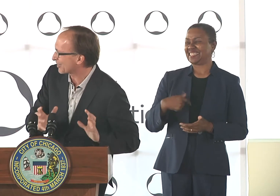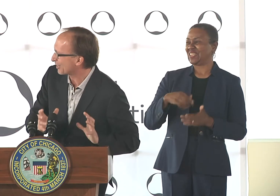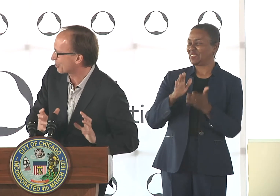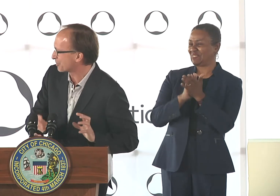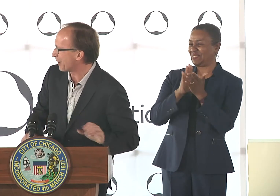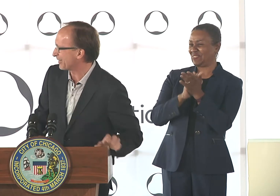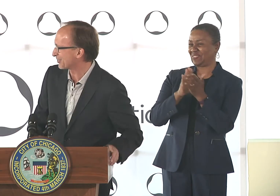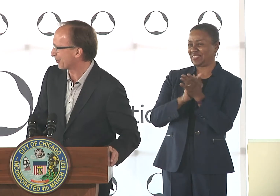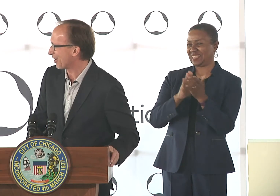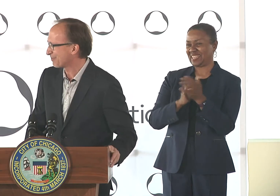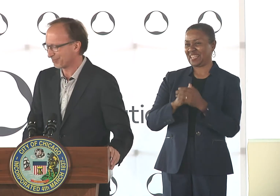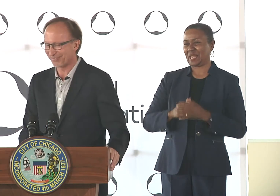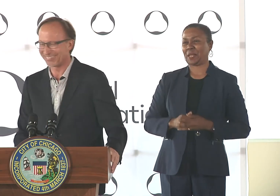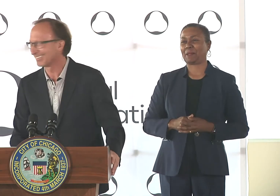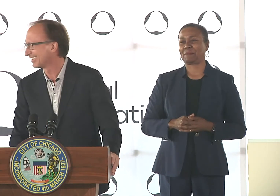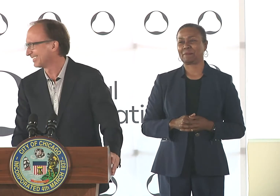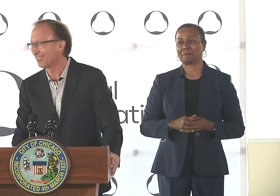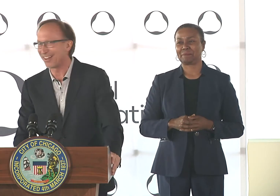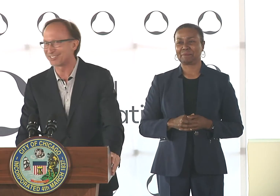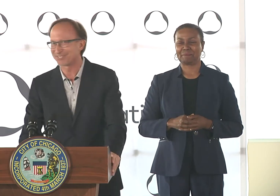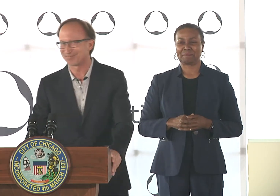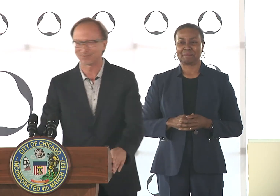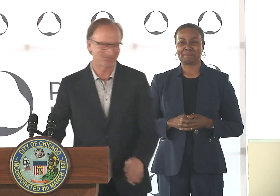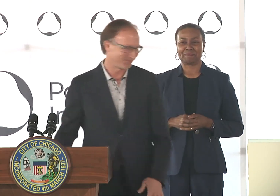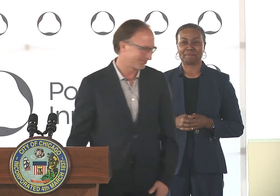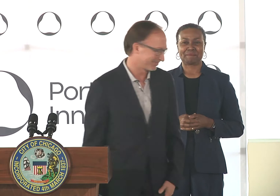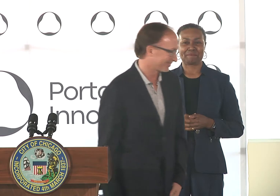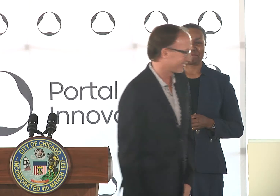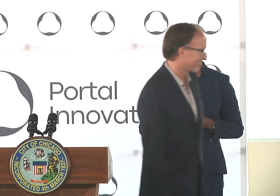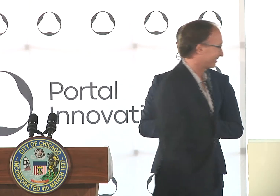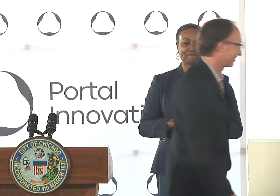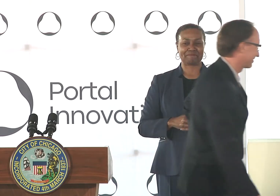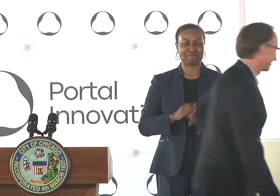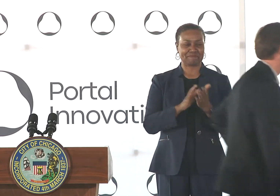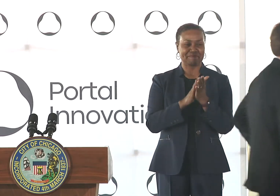set aside some space, okay? Thanks.